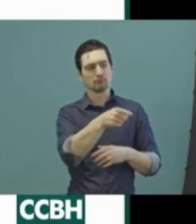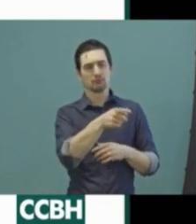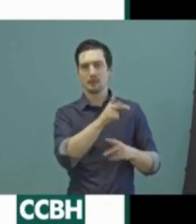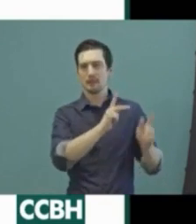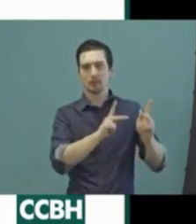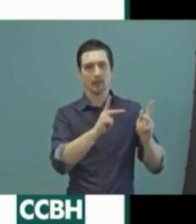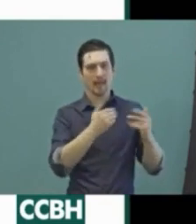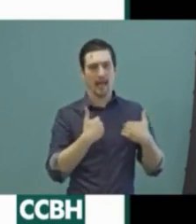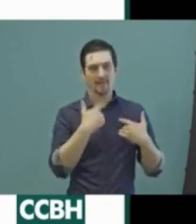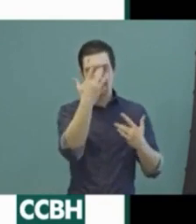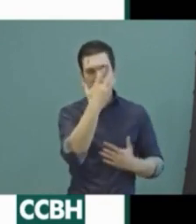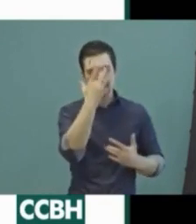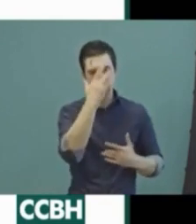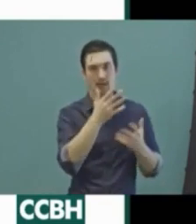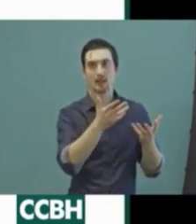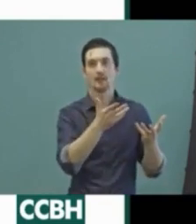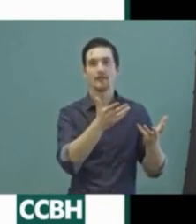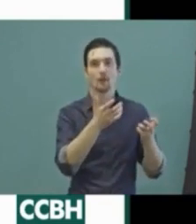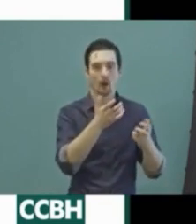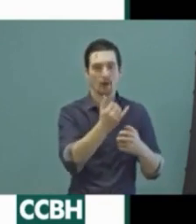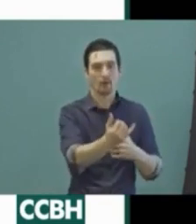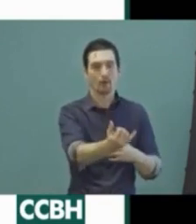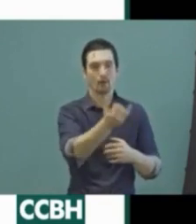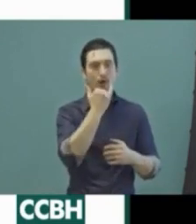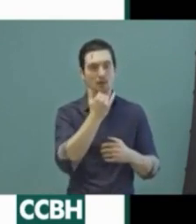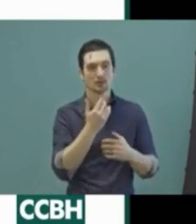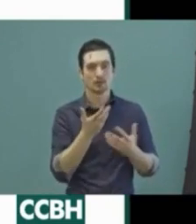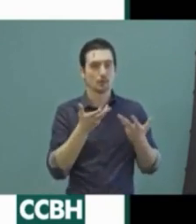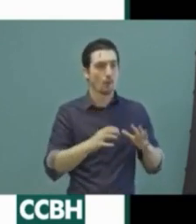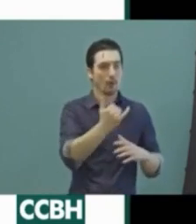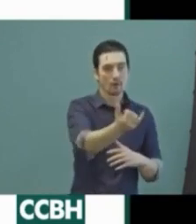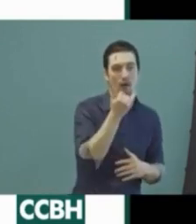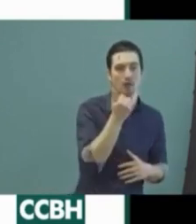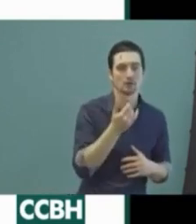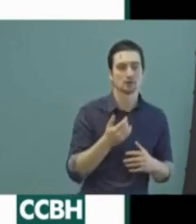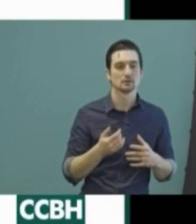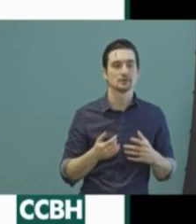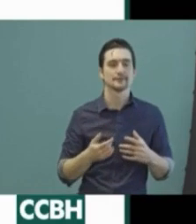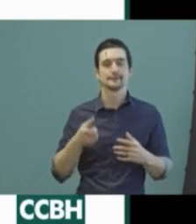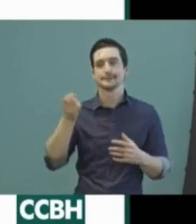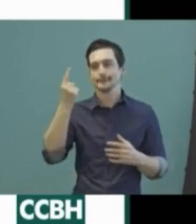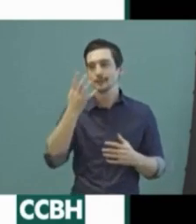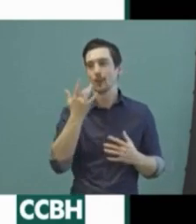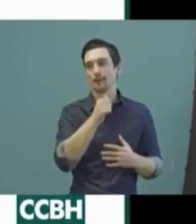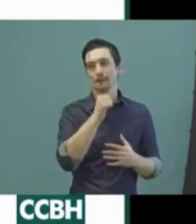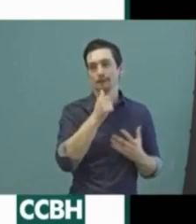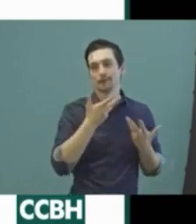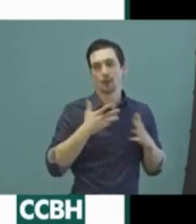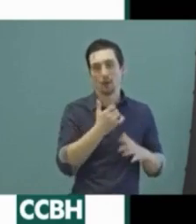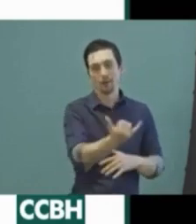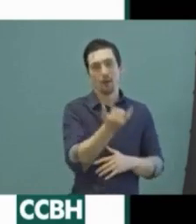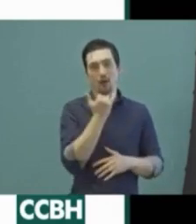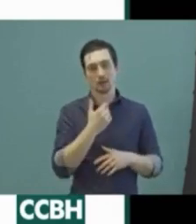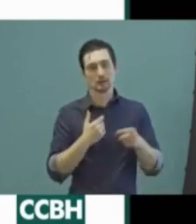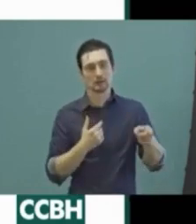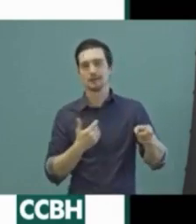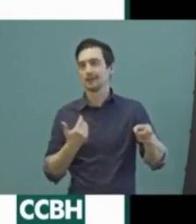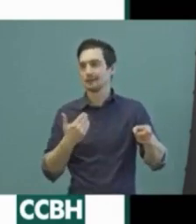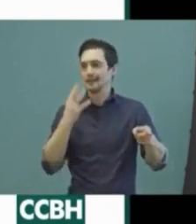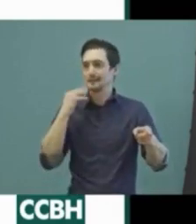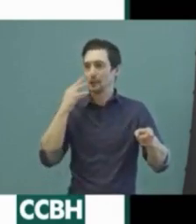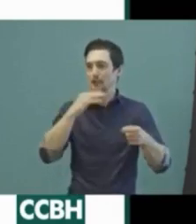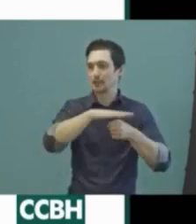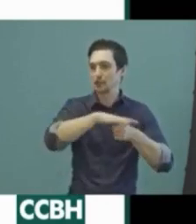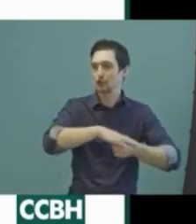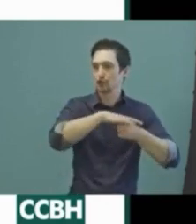with us. And we know there are a lot of reasons for that. We feel the stress that's palpable in our community.